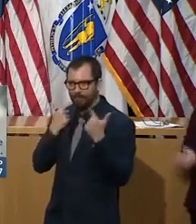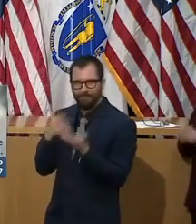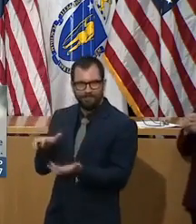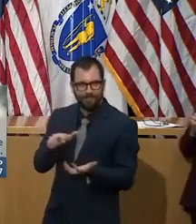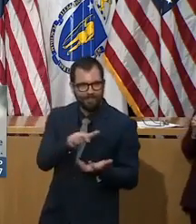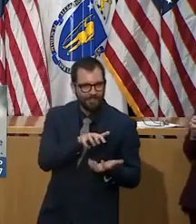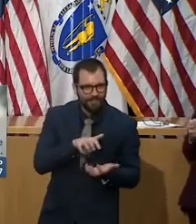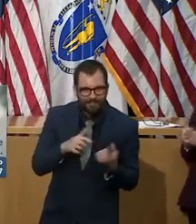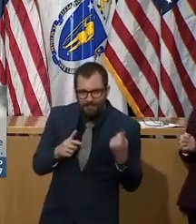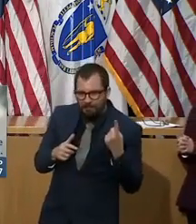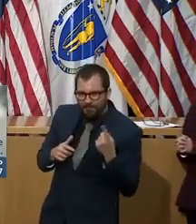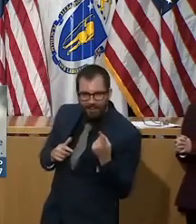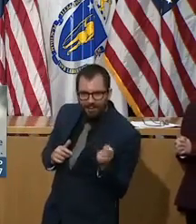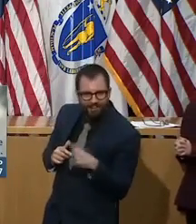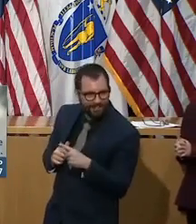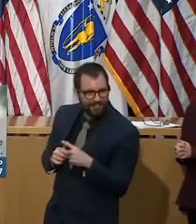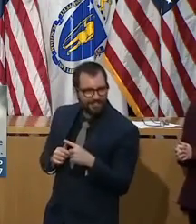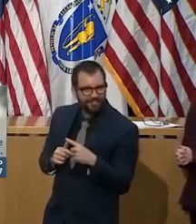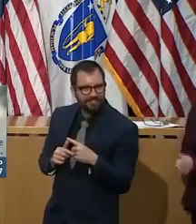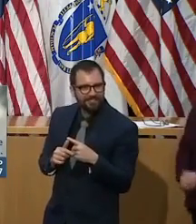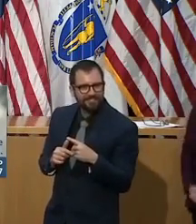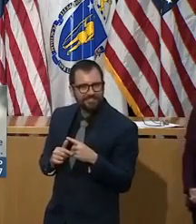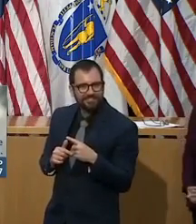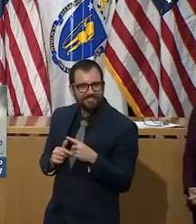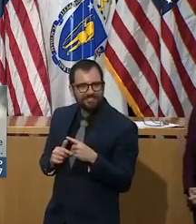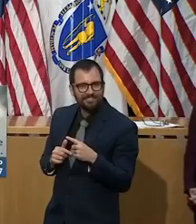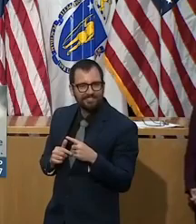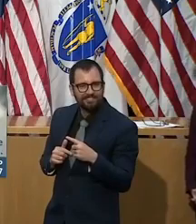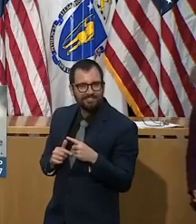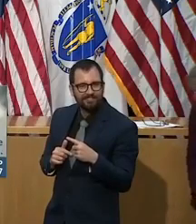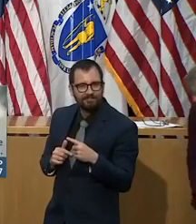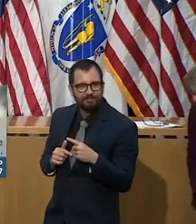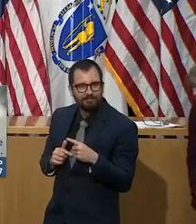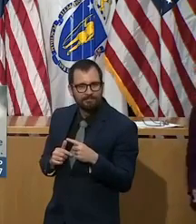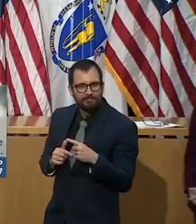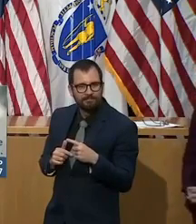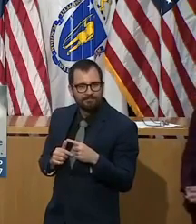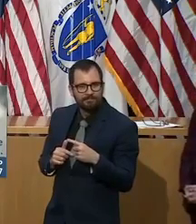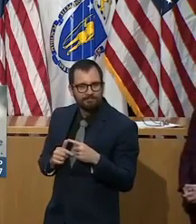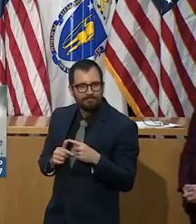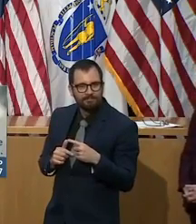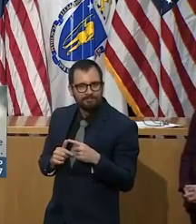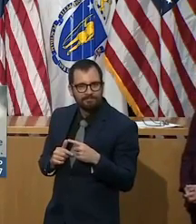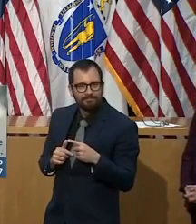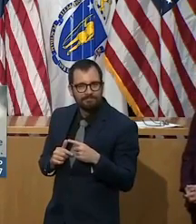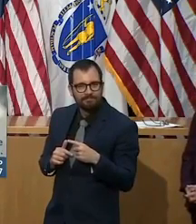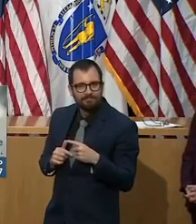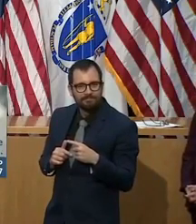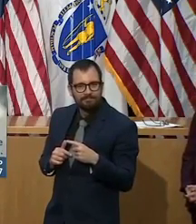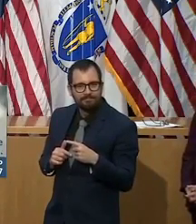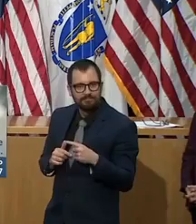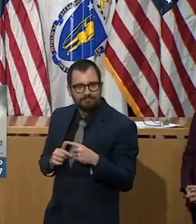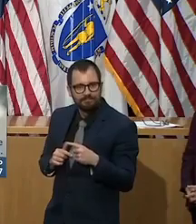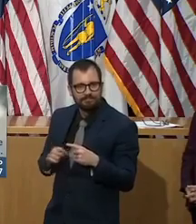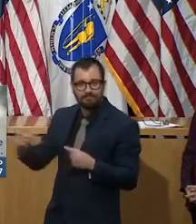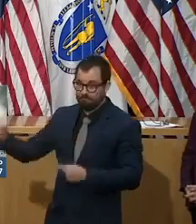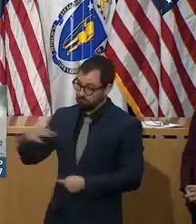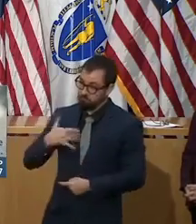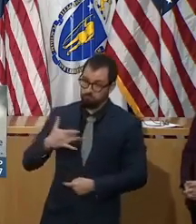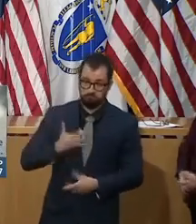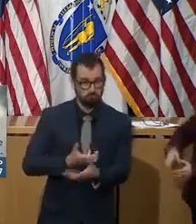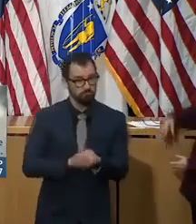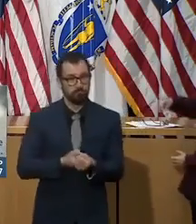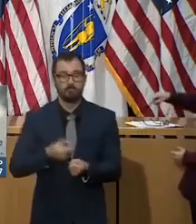but... I feel like I'm running a marathon now. I would say that that's a good example of something where we got to get a lot farther down the road.